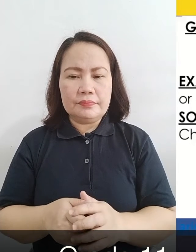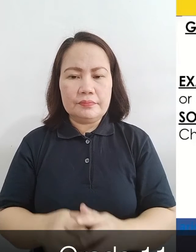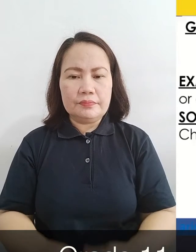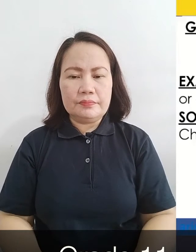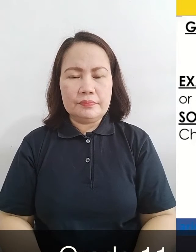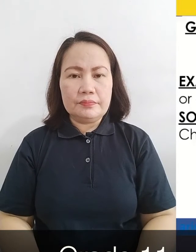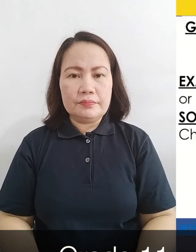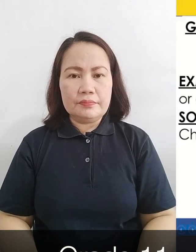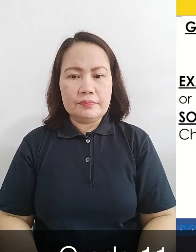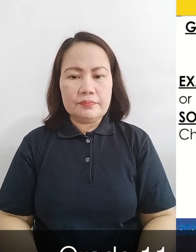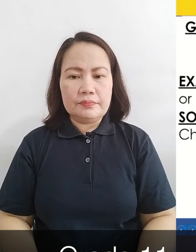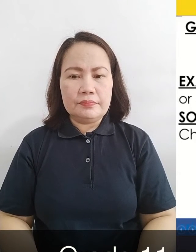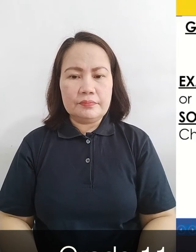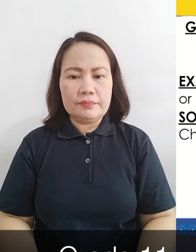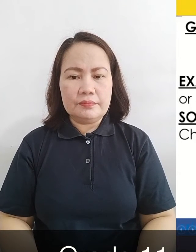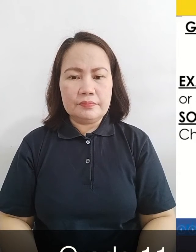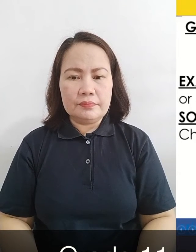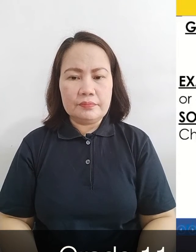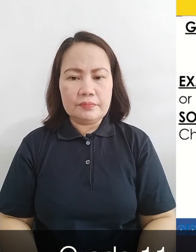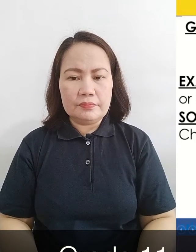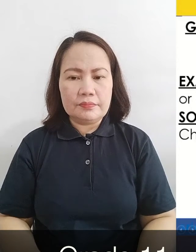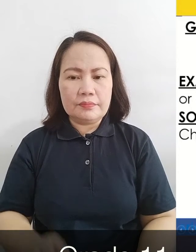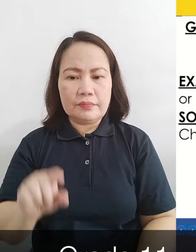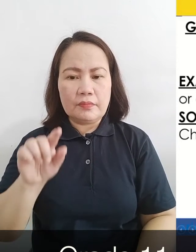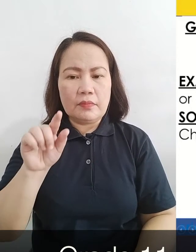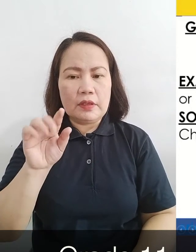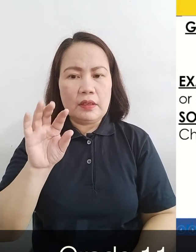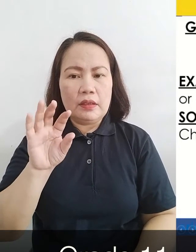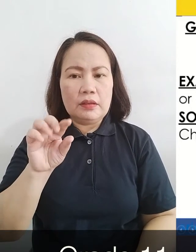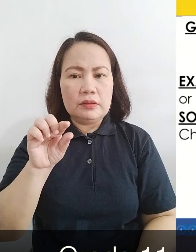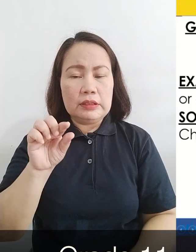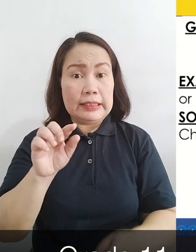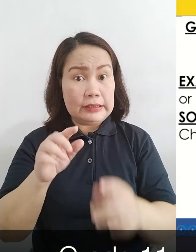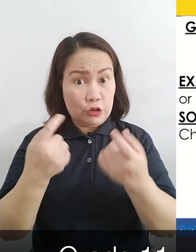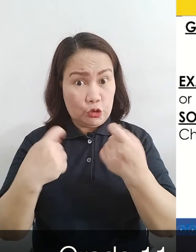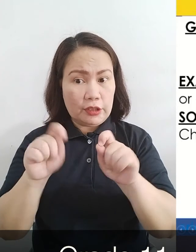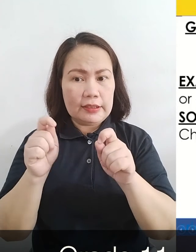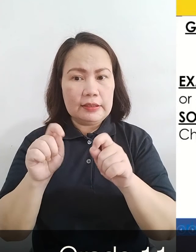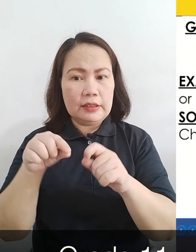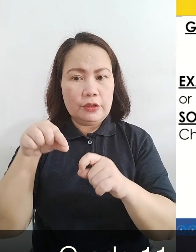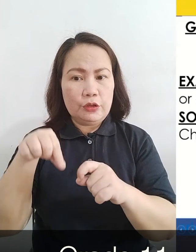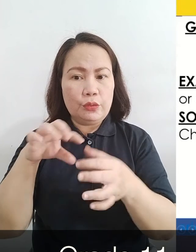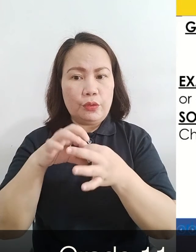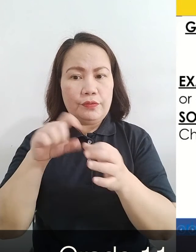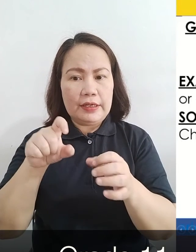okay, check natin yung q of x minus f of x.